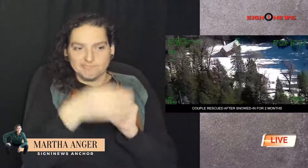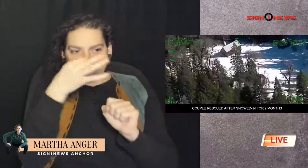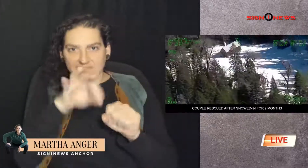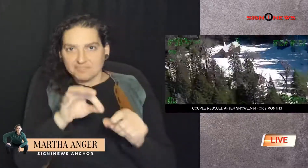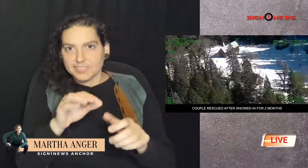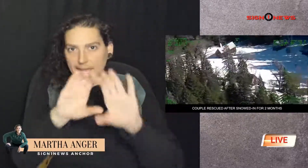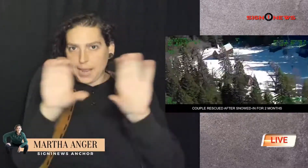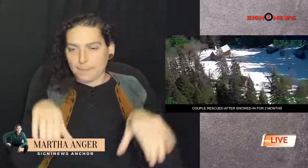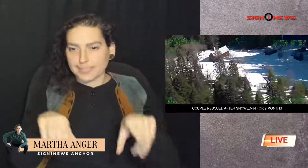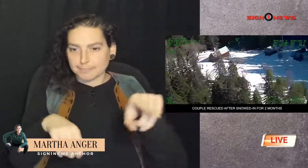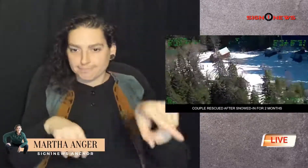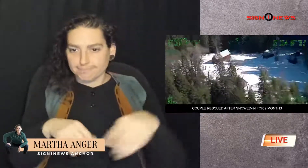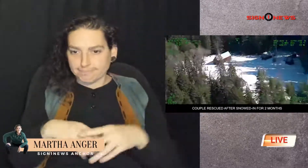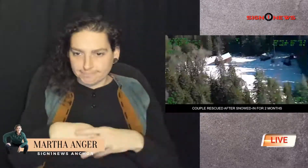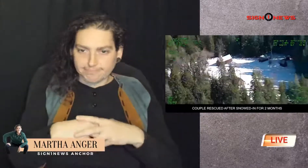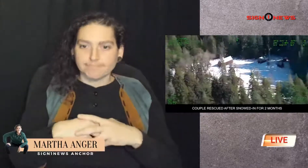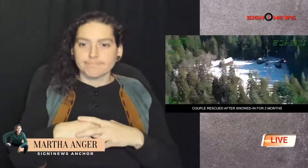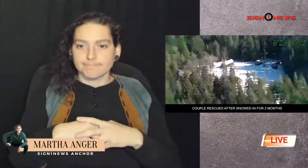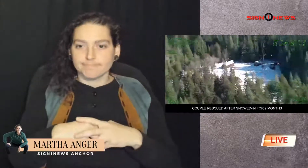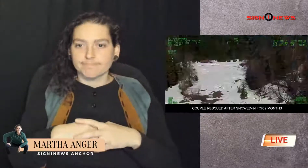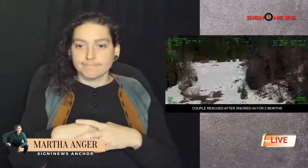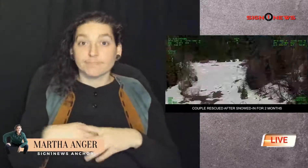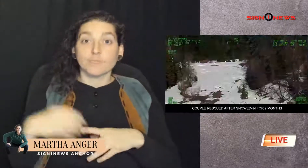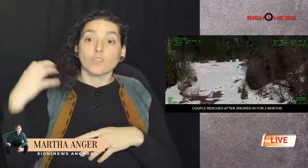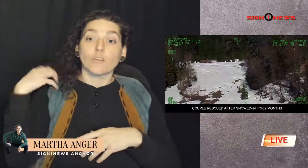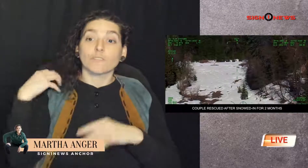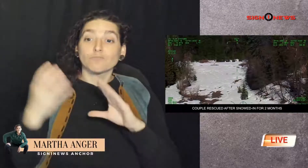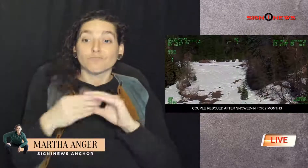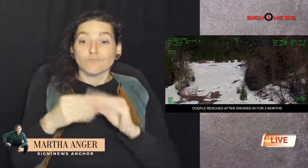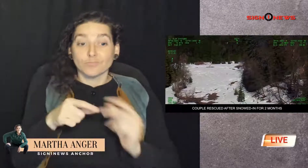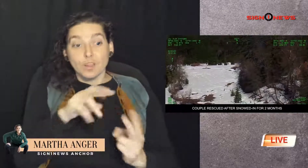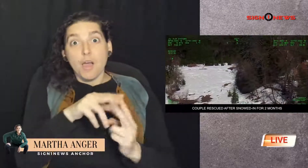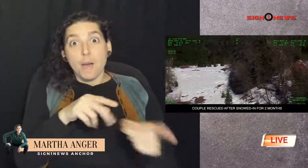the cabin and rescued them.